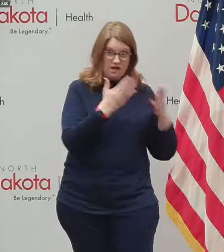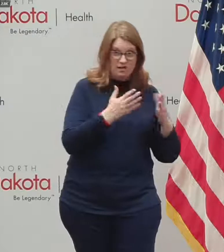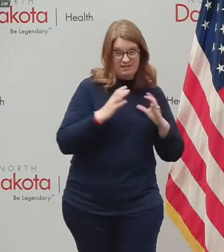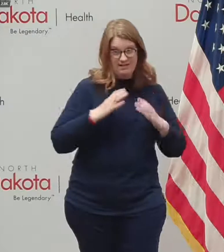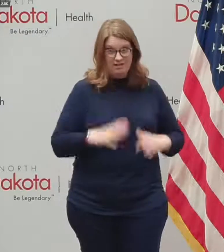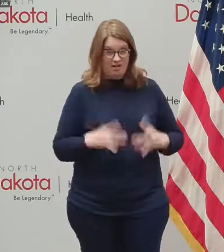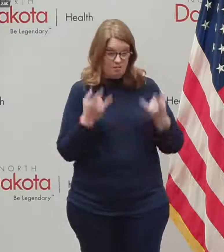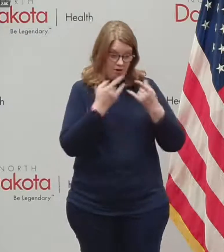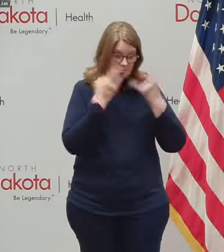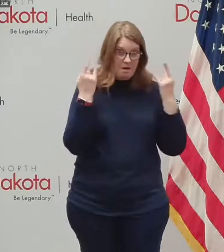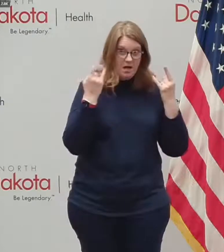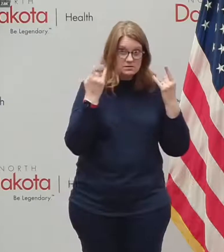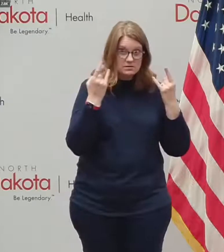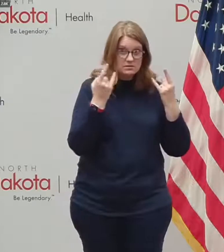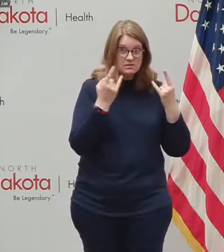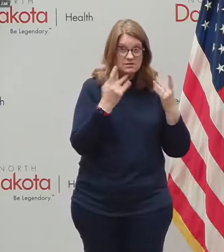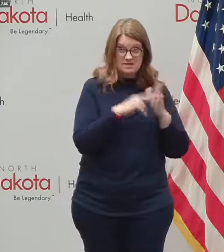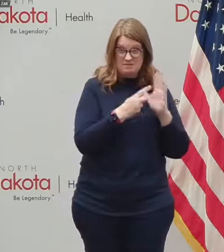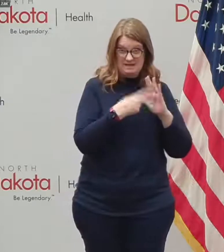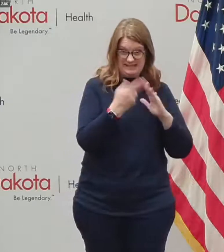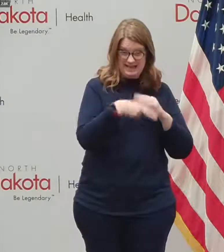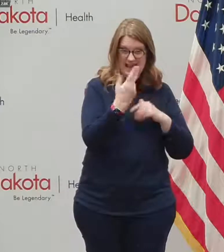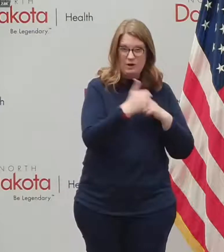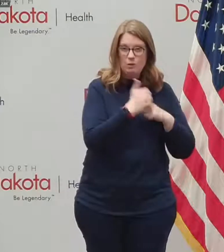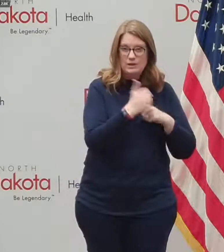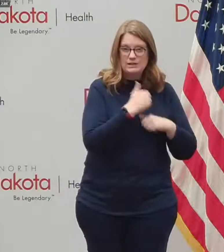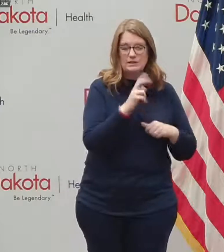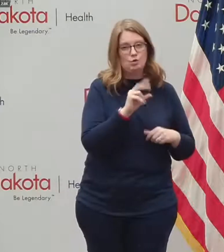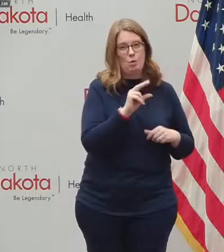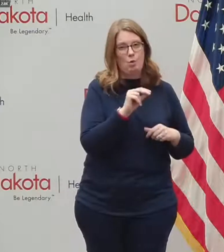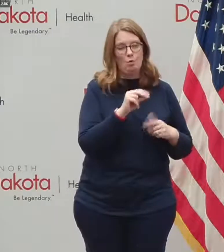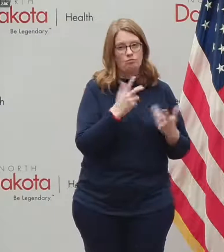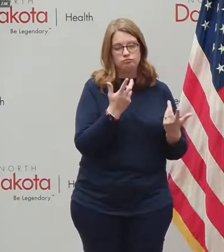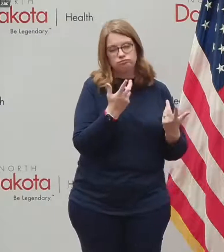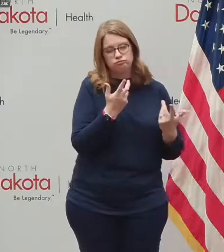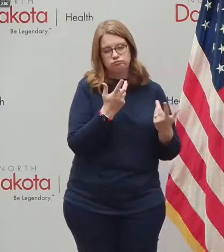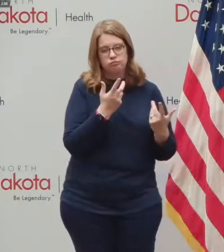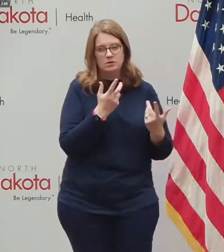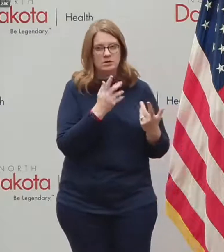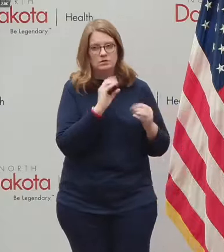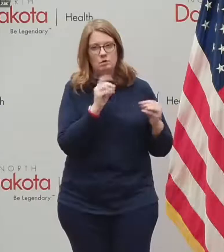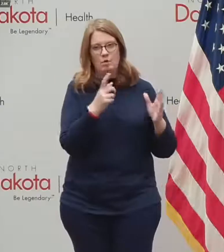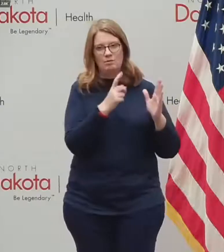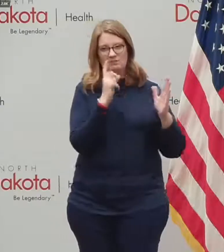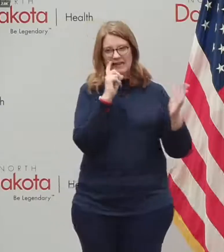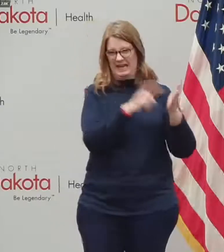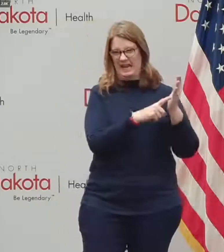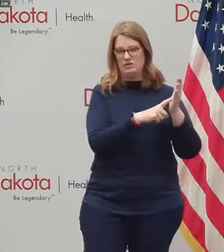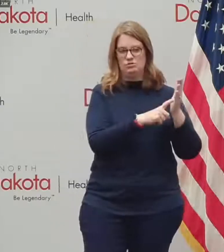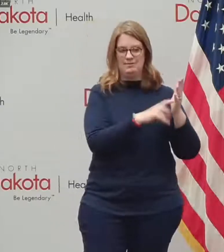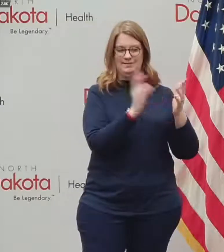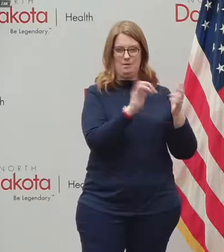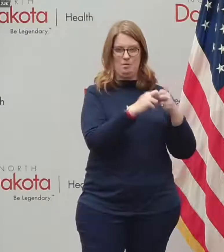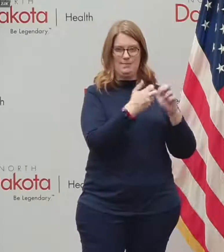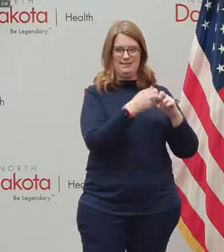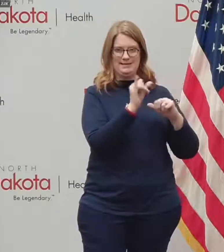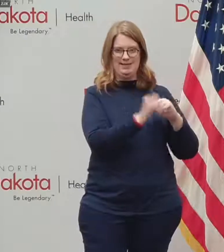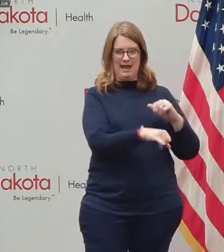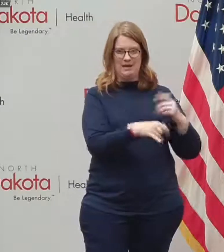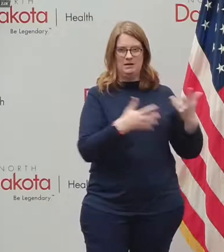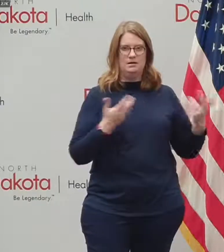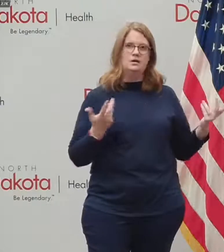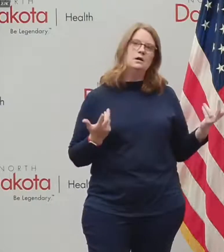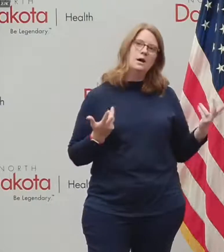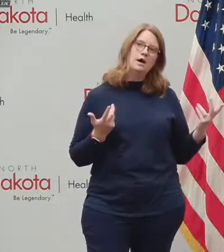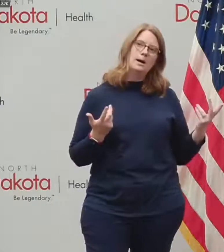masks represent high risk of transmission. There's no indication that that's where our issues are, and so